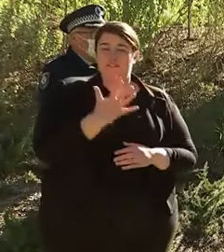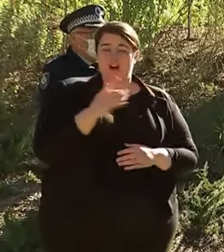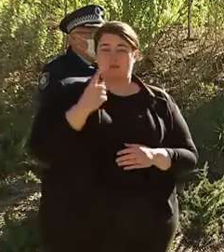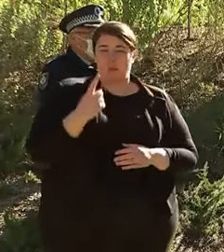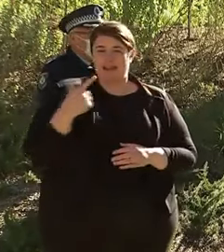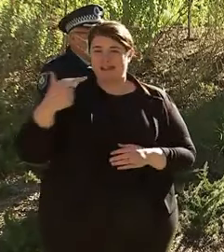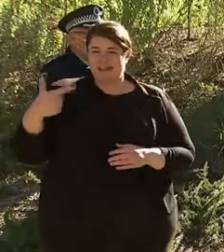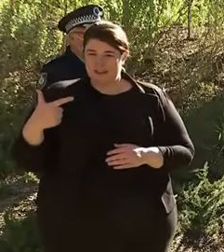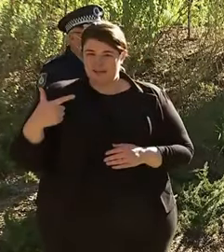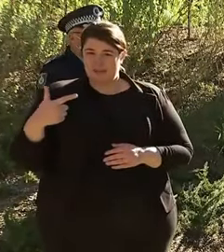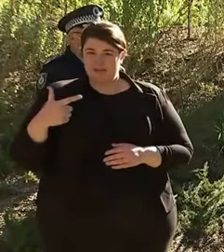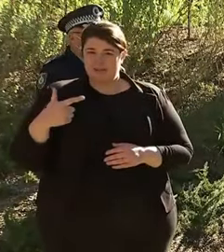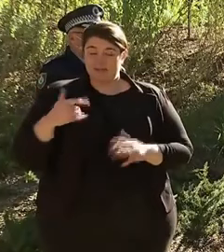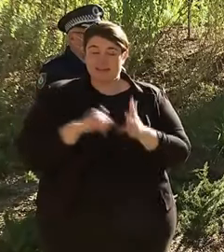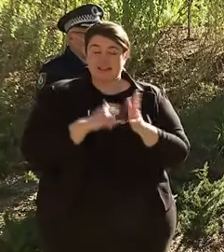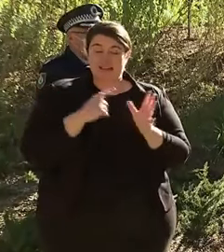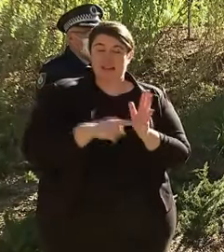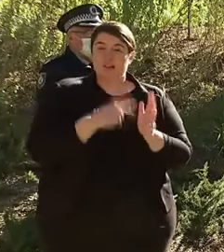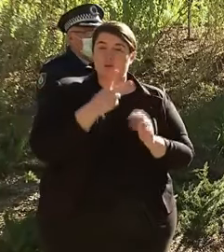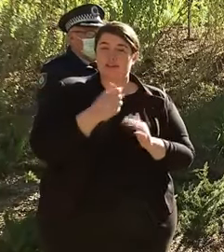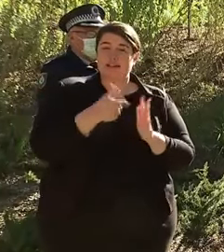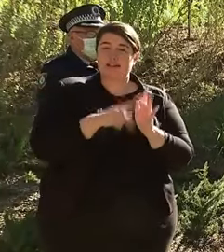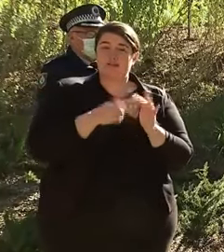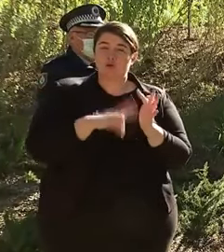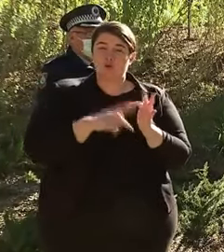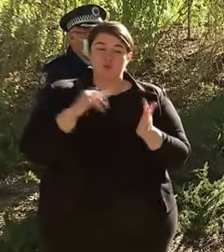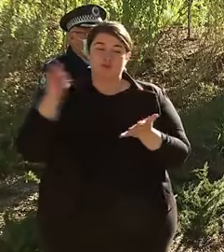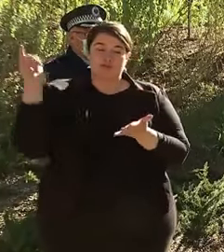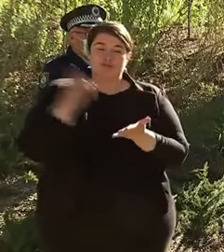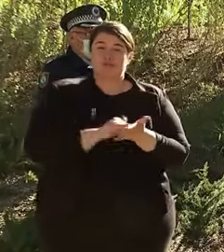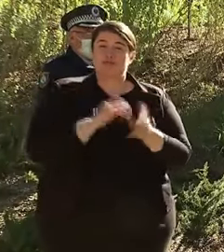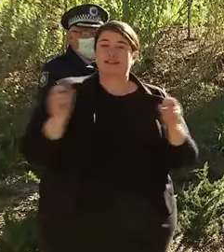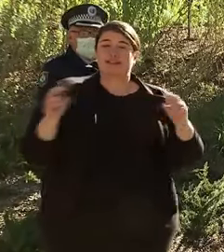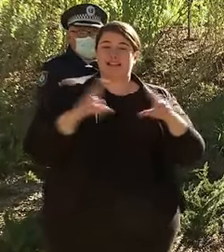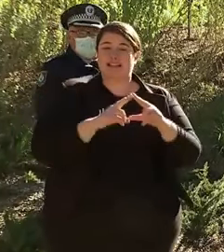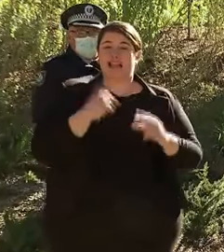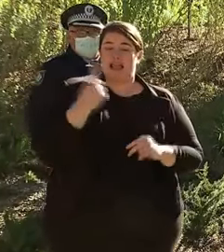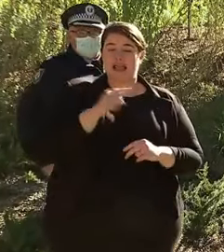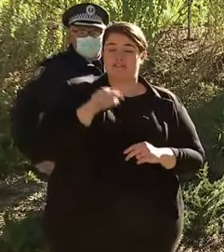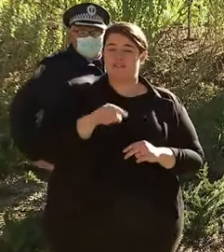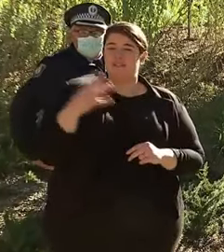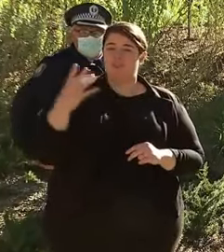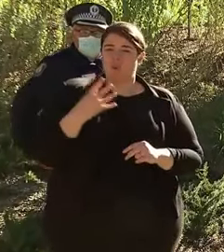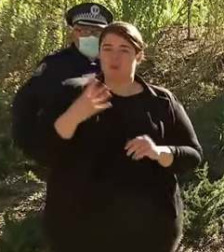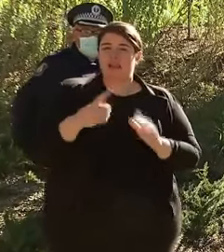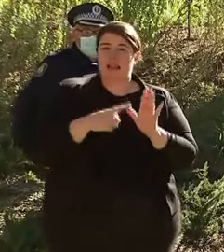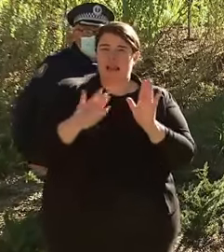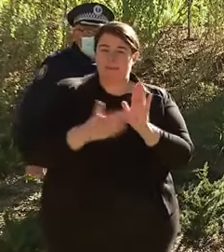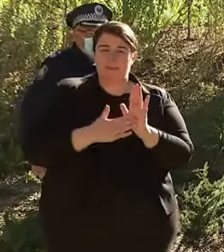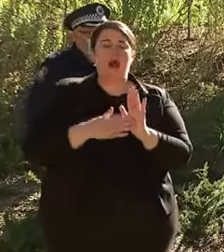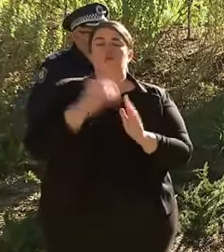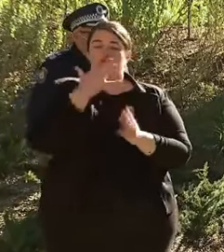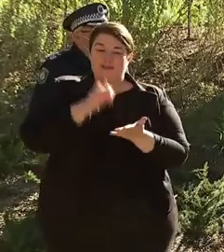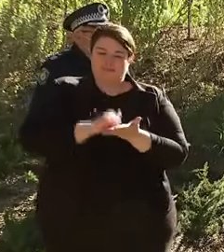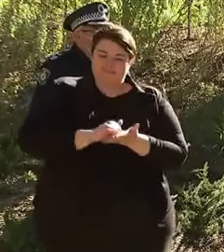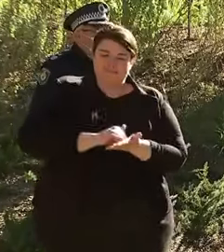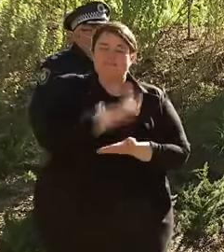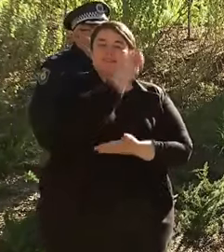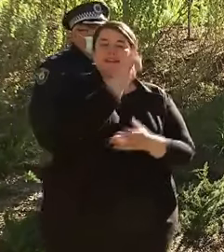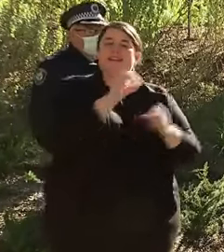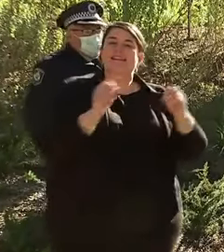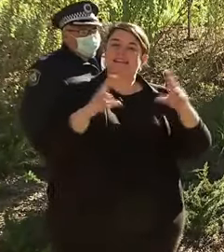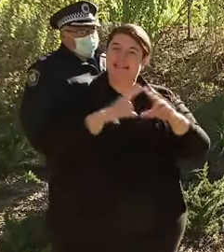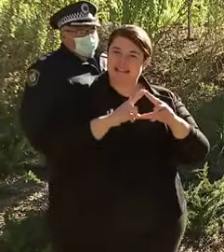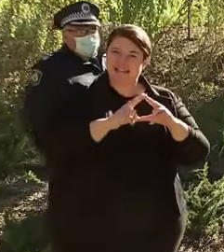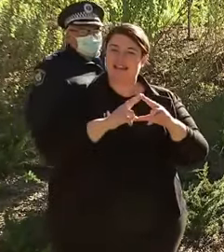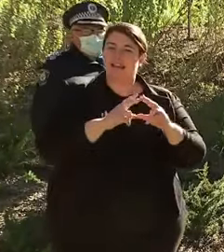VA517 that departed on Saturday the 26th of June and arrived in Sydney at 11:14 a.m. Sorry, departed Sydney